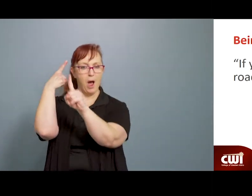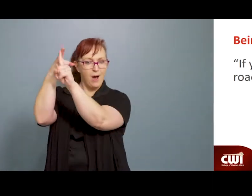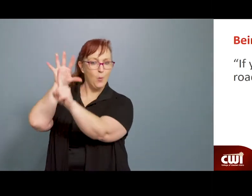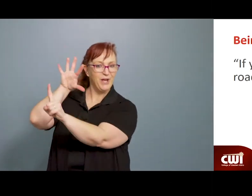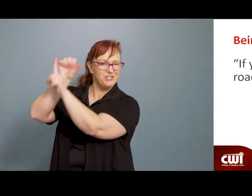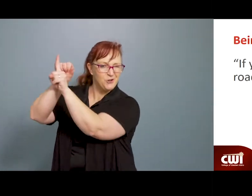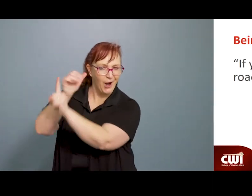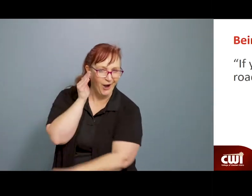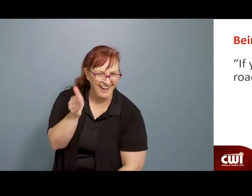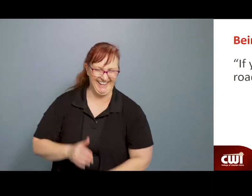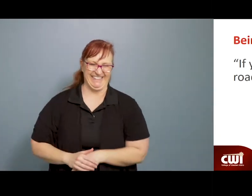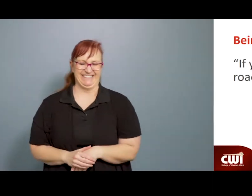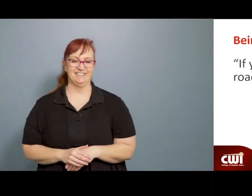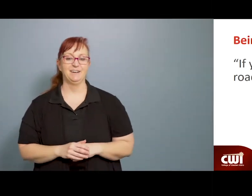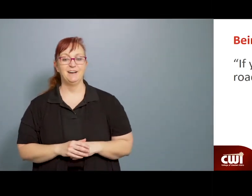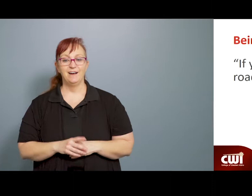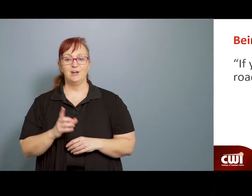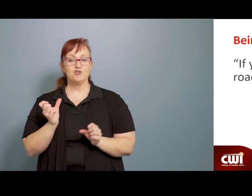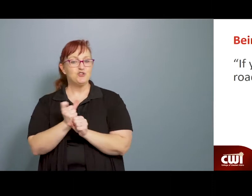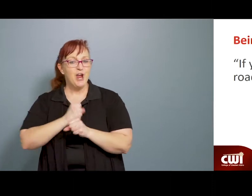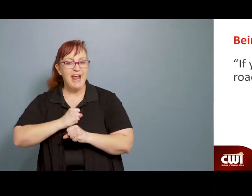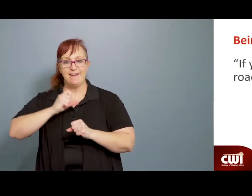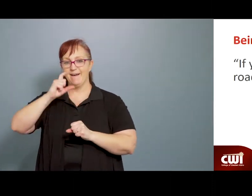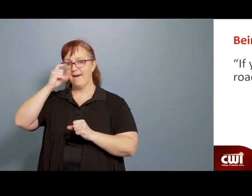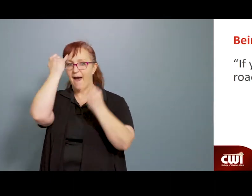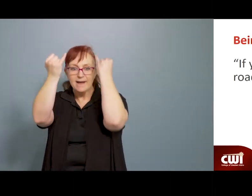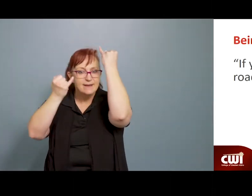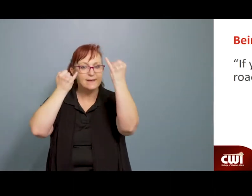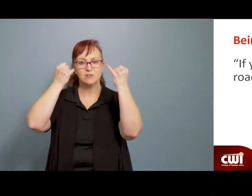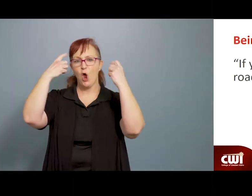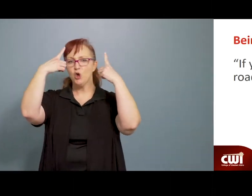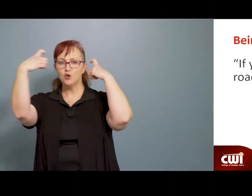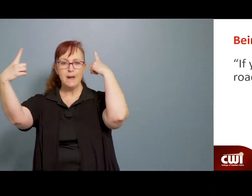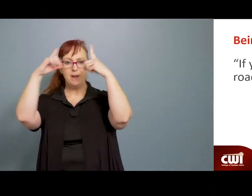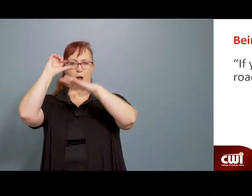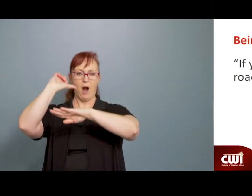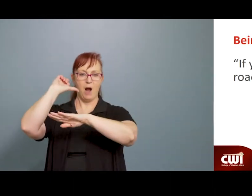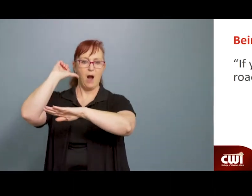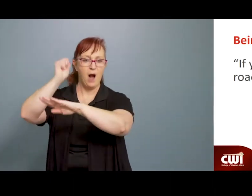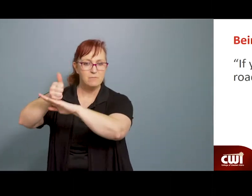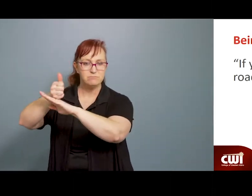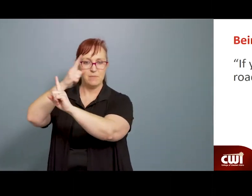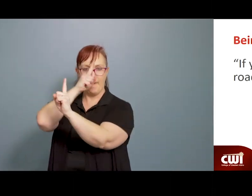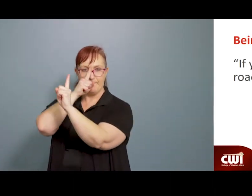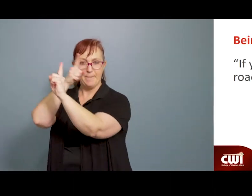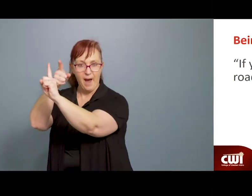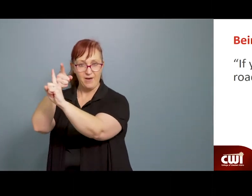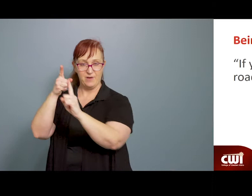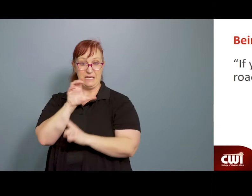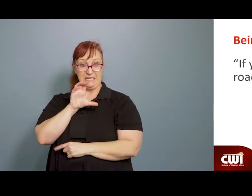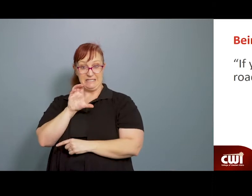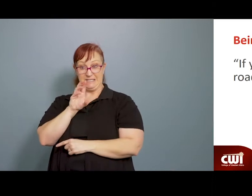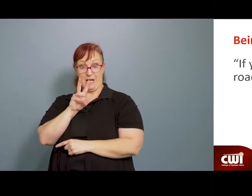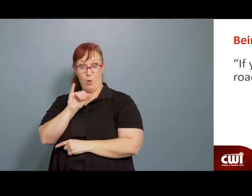up, creating ideas, dreaming, and then purposefully setting the path that CWI is about to embark